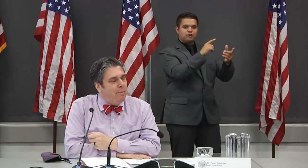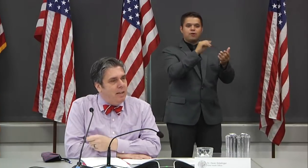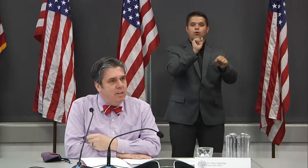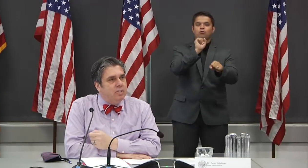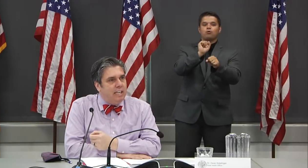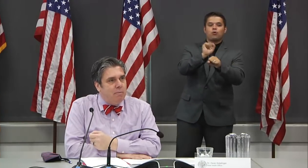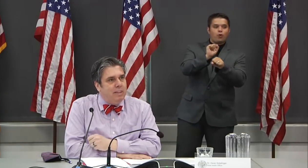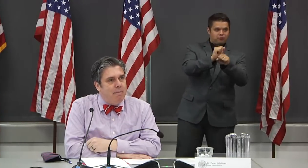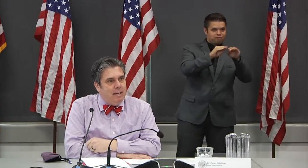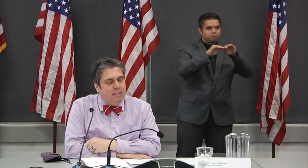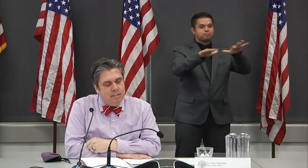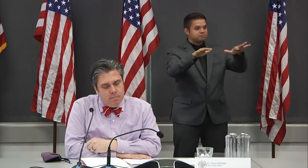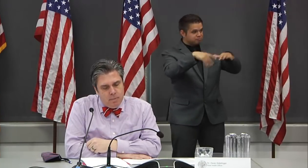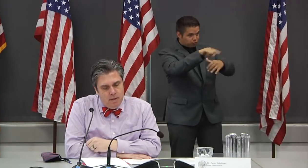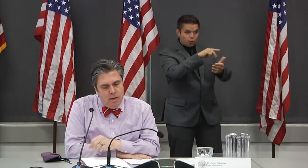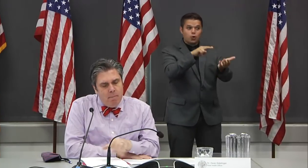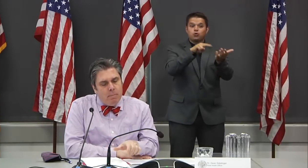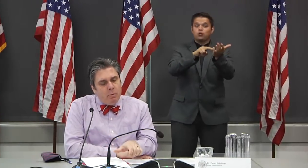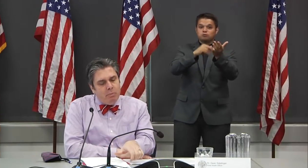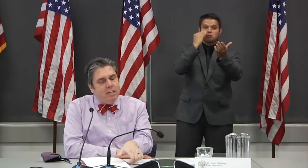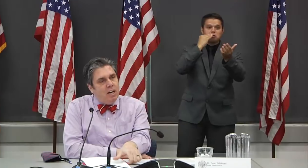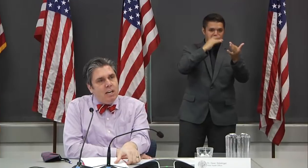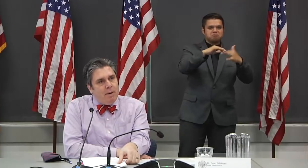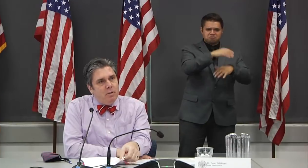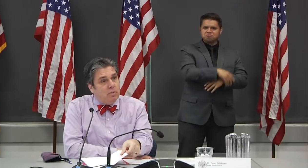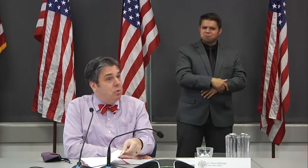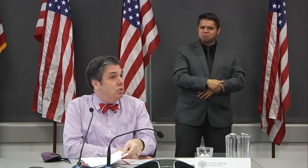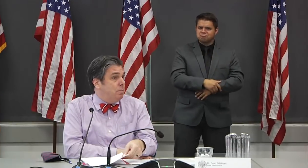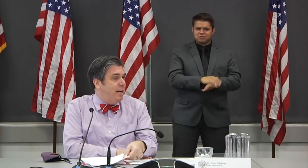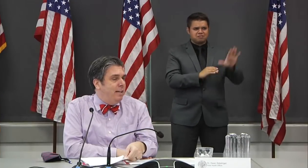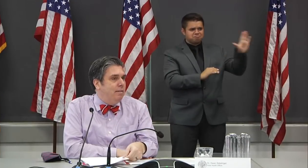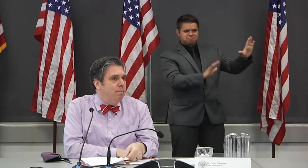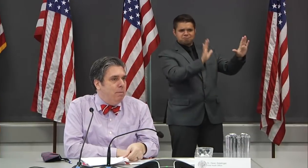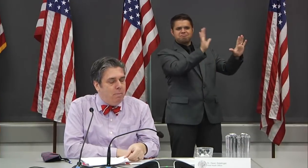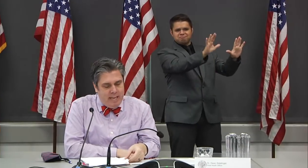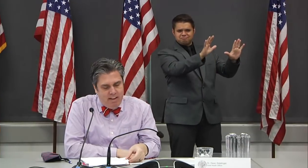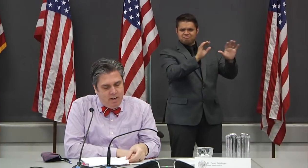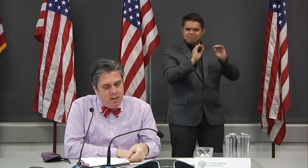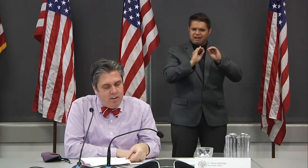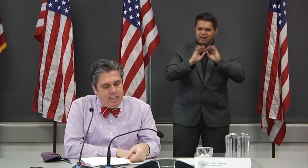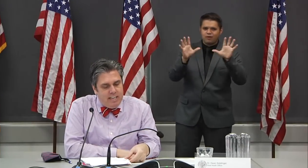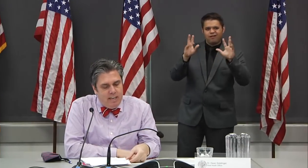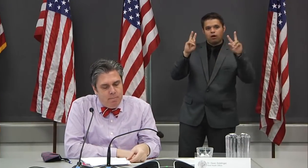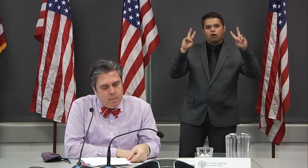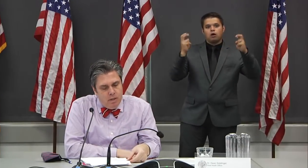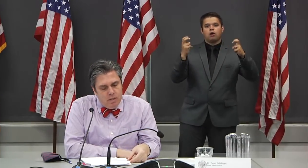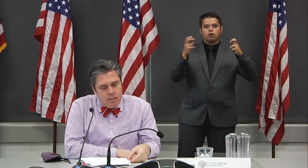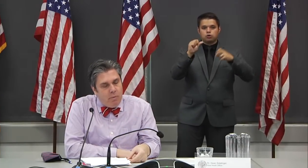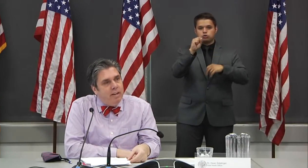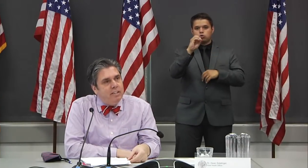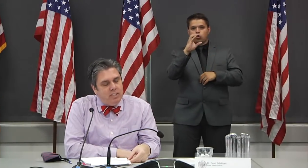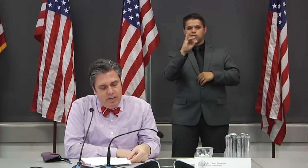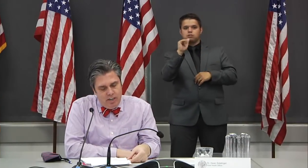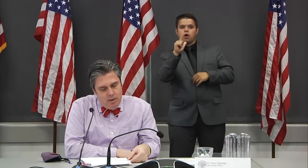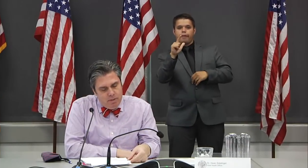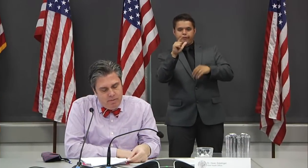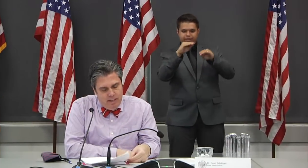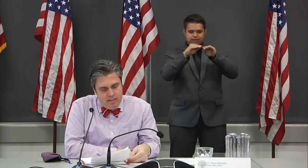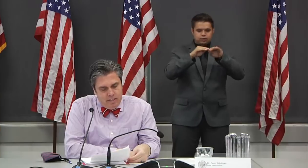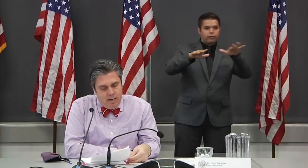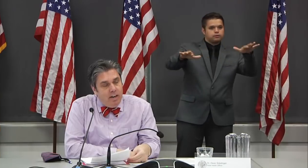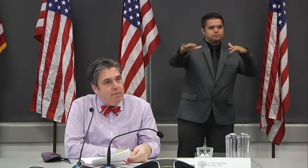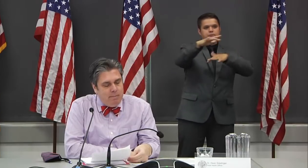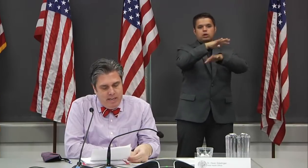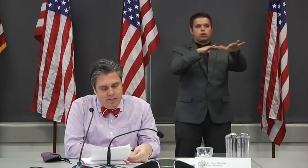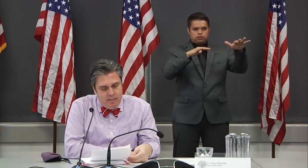people probably understand what that means. But when we talk about social spread, people may have a harder idea. So I want to share a couple of